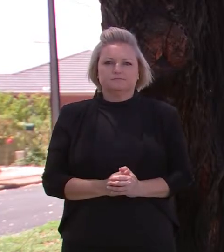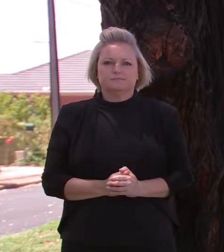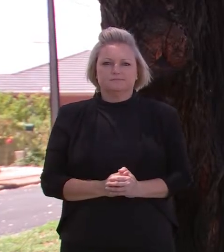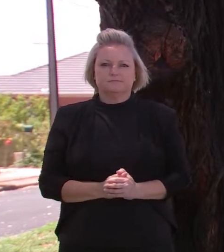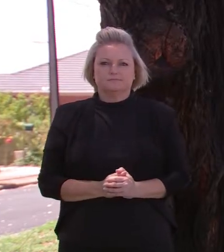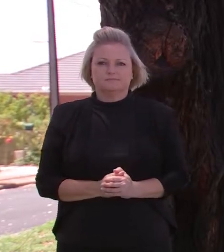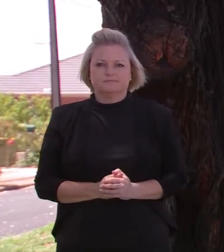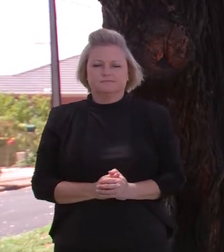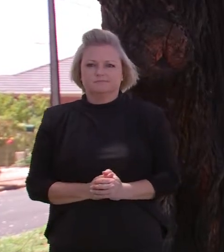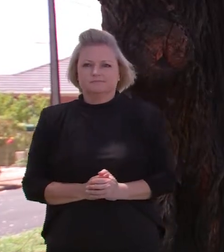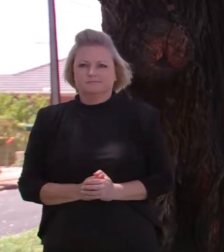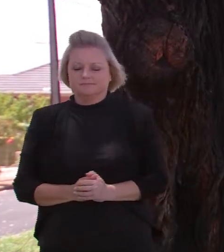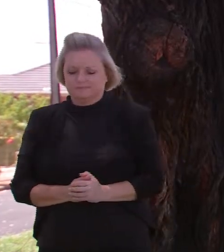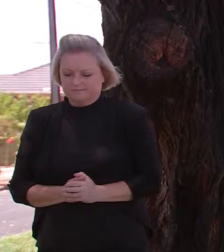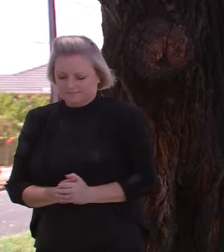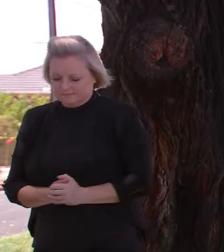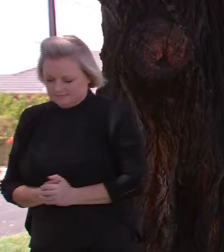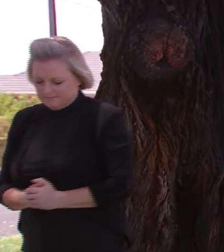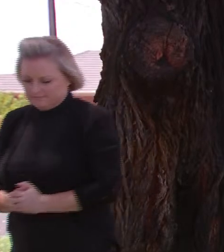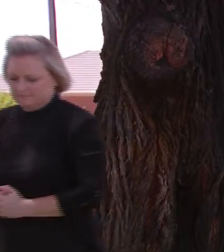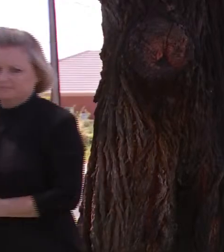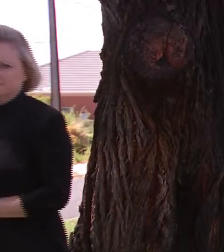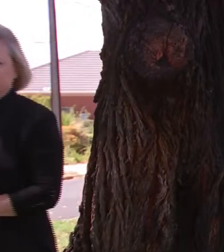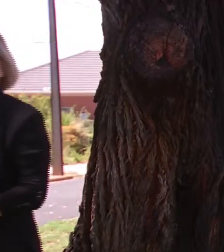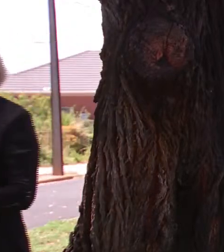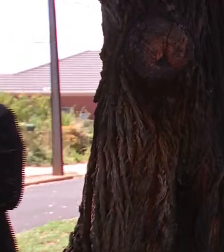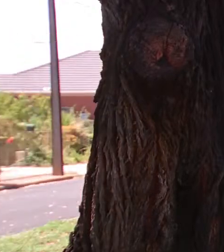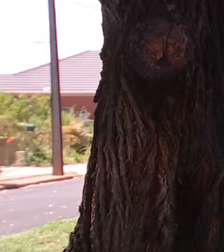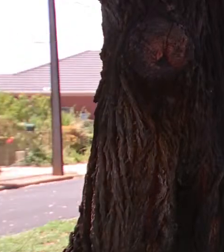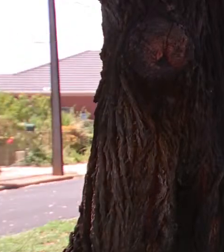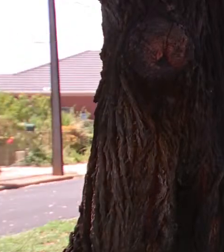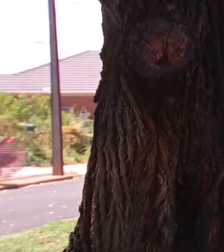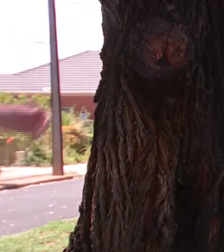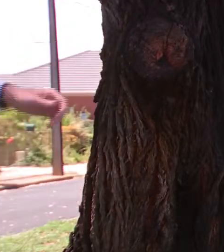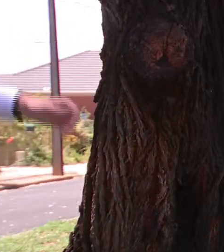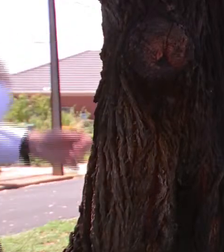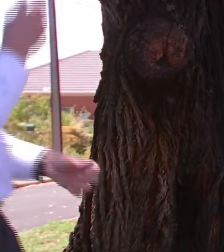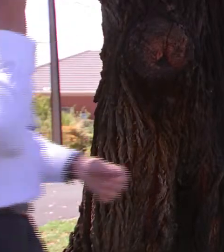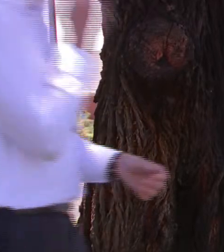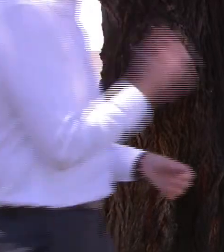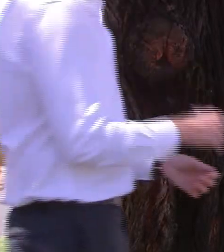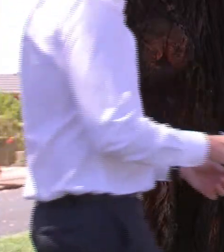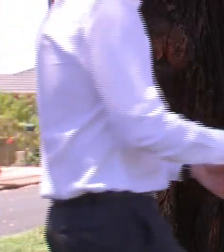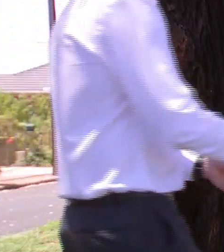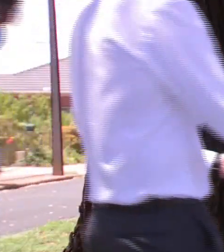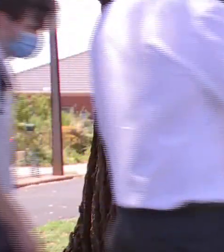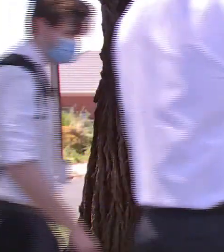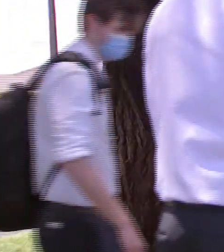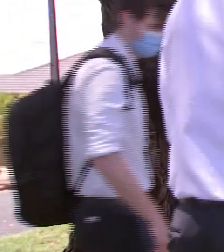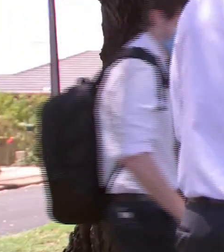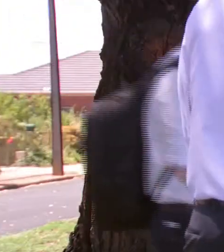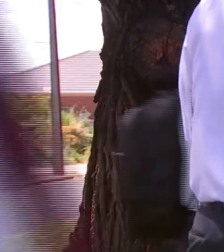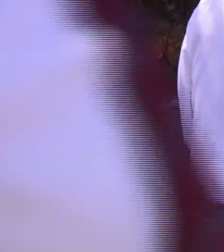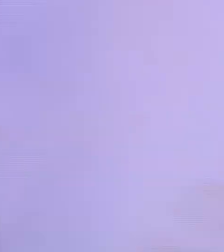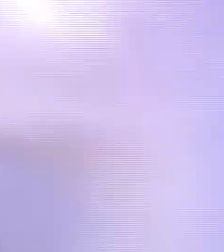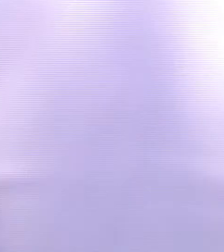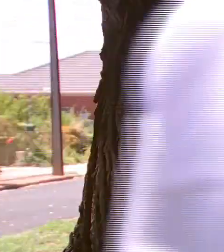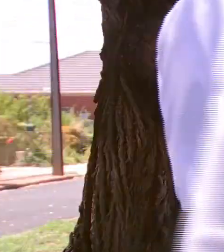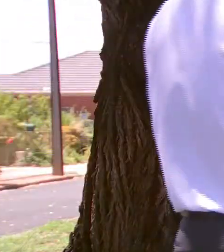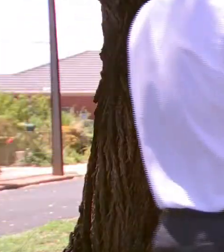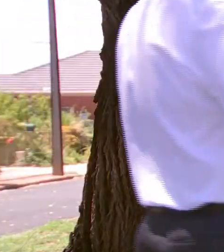All right. Yes, I thought it was quite good actually. Yeah, well, it's very professional.